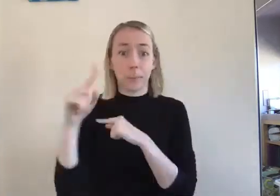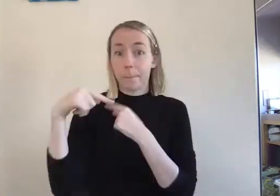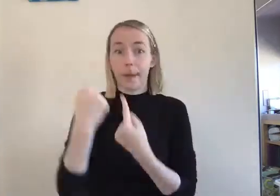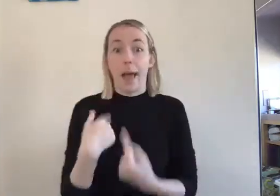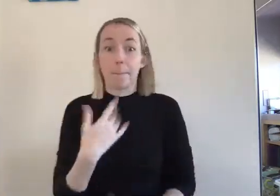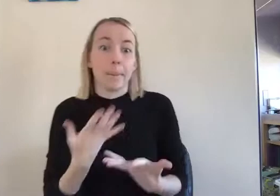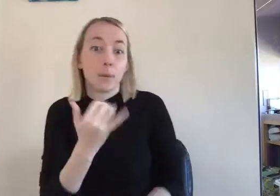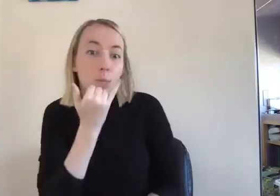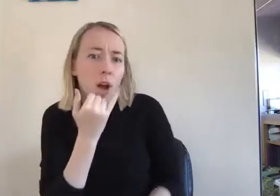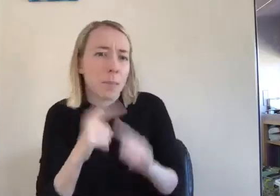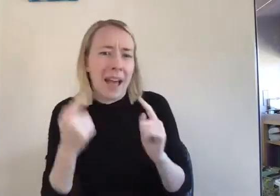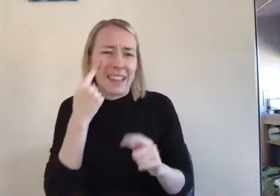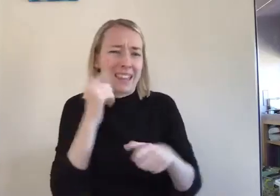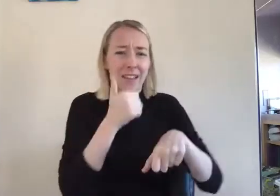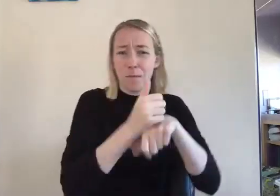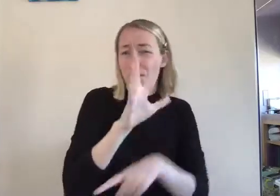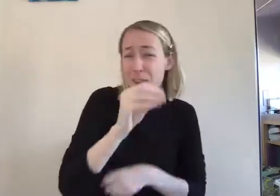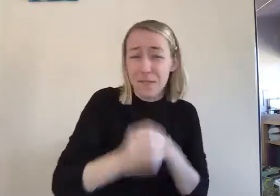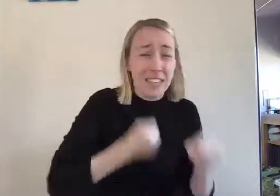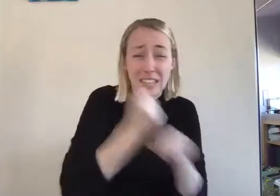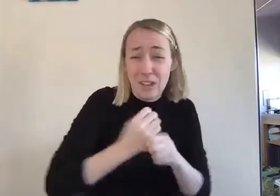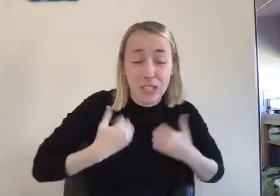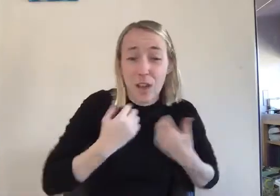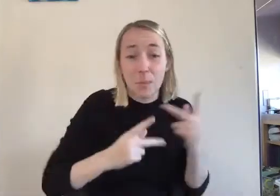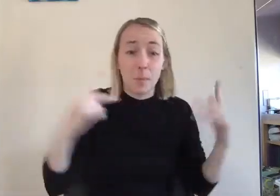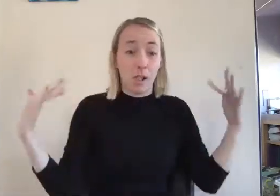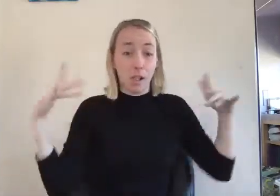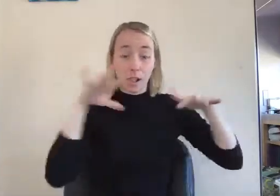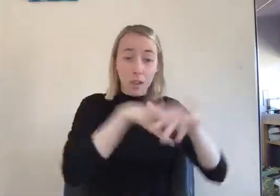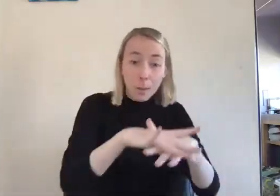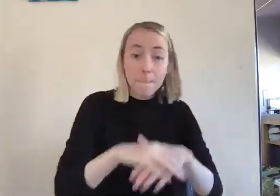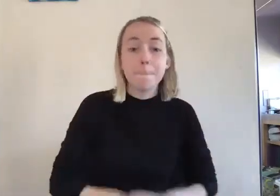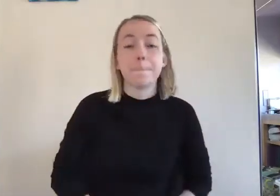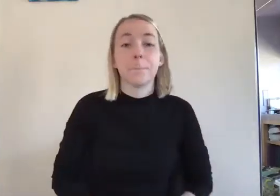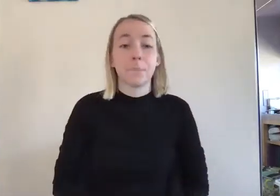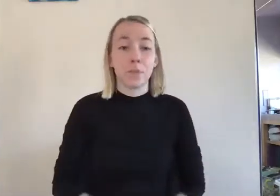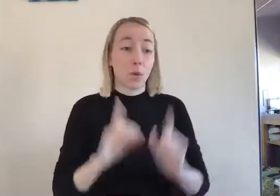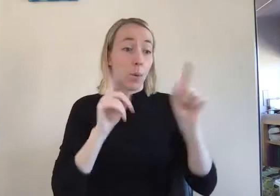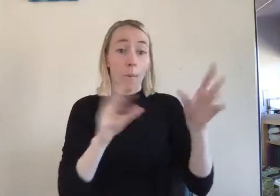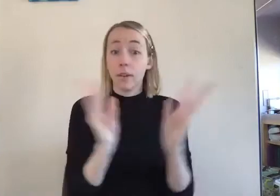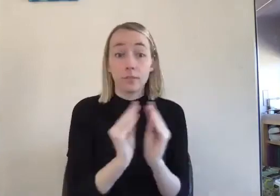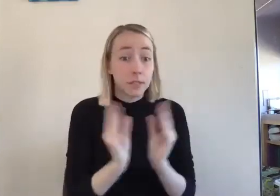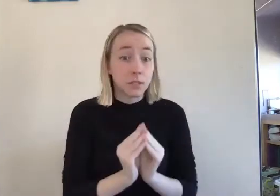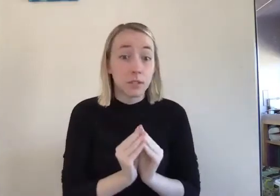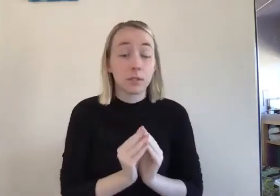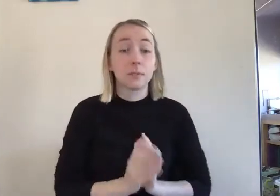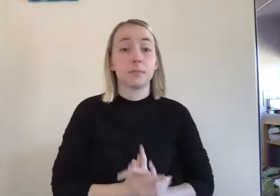don't know, I'm probably getting this wrong, but like I think they've had it for like 50 years or something, tens of thousands of people going to these conventions. And we were